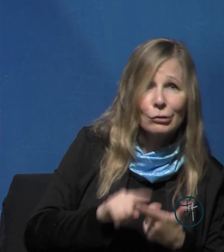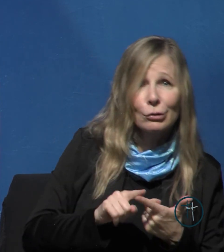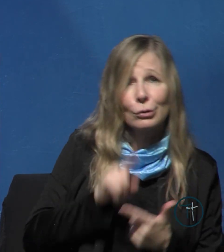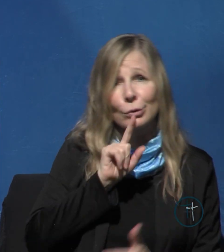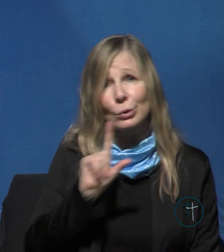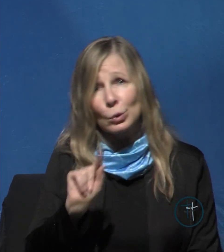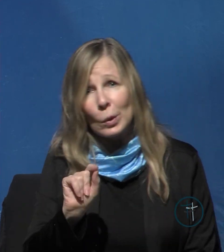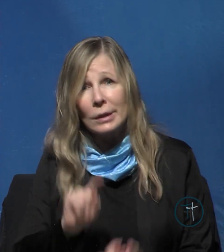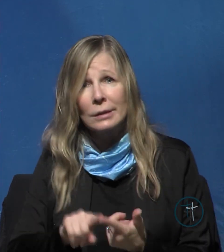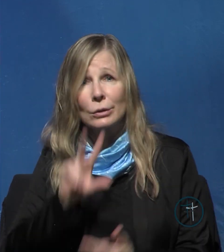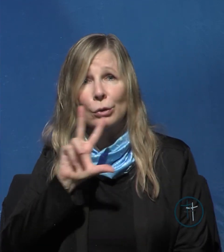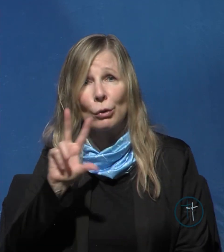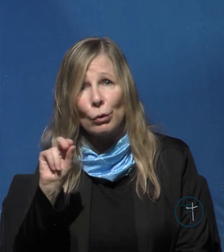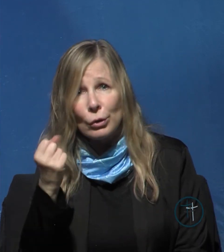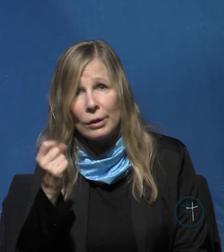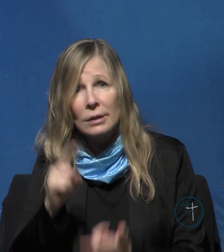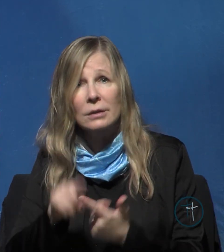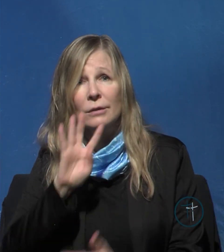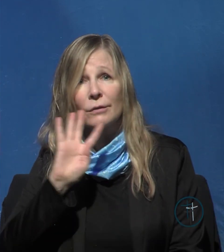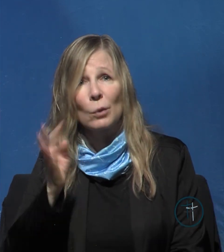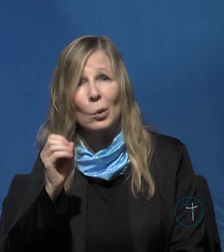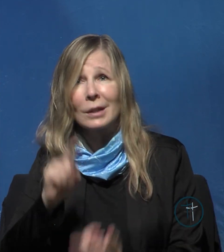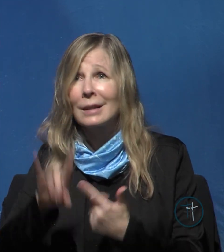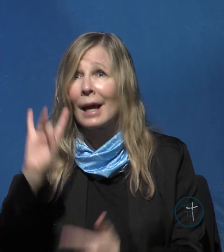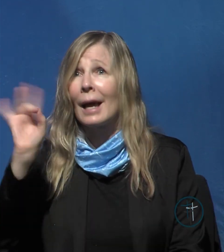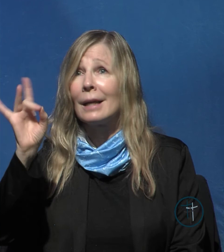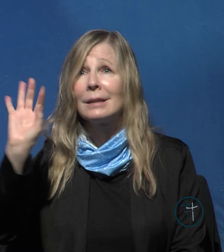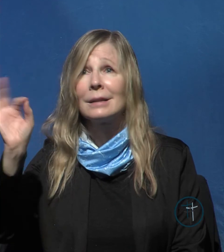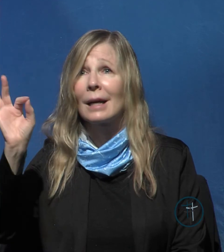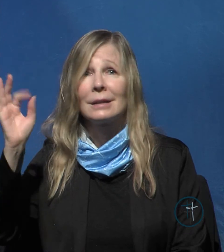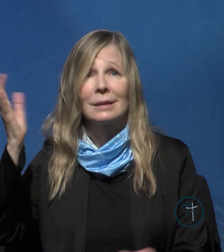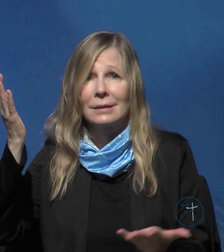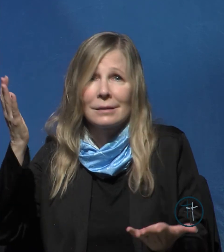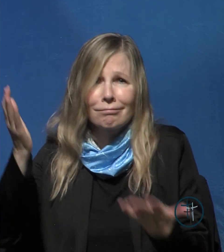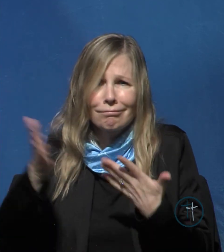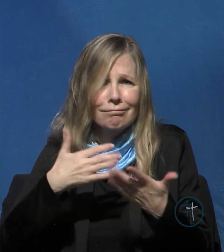your 20s or 30s or whether you're in your 80s or 90s.